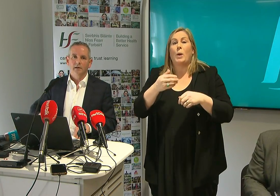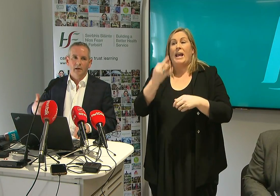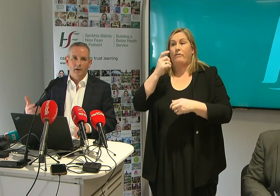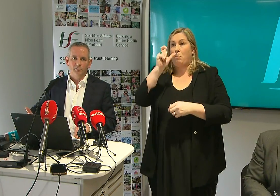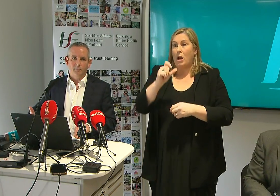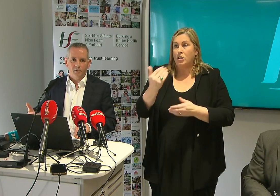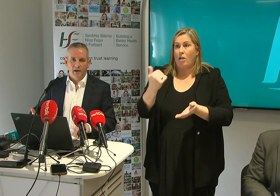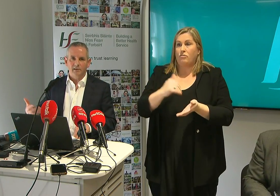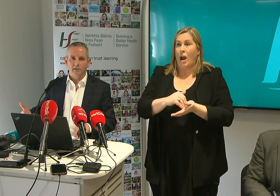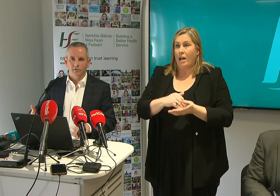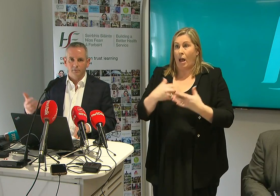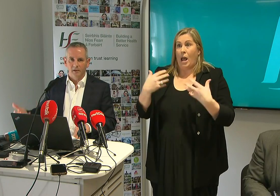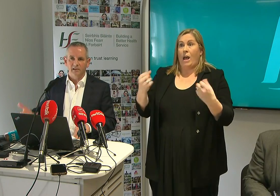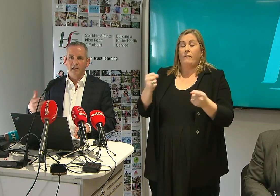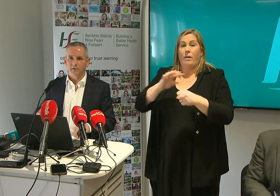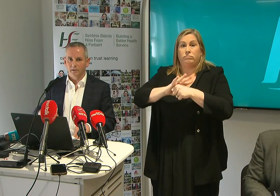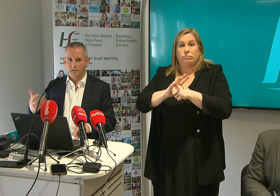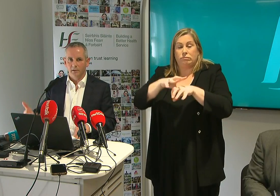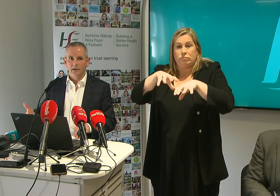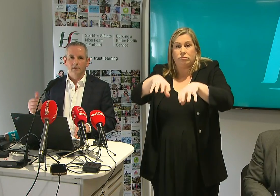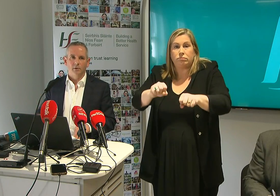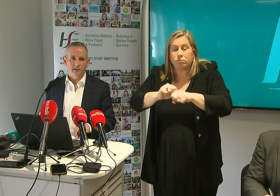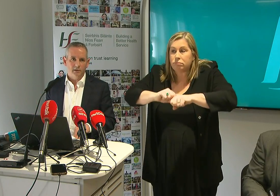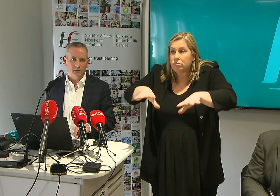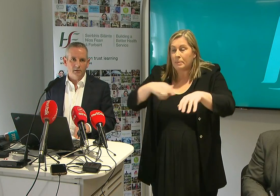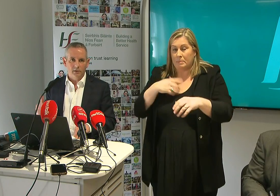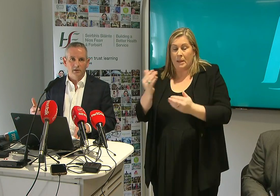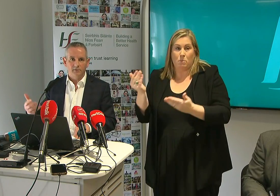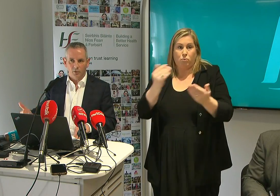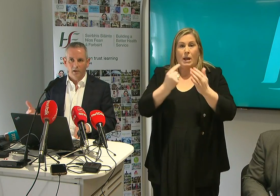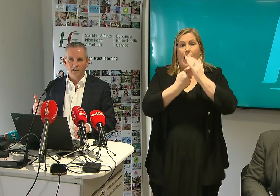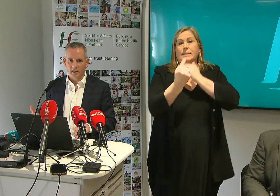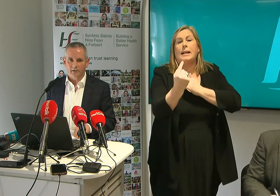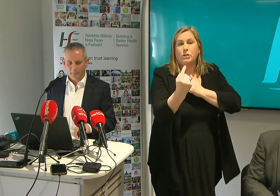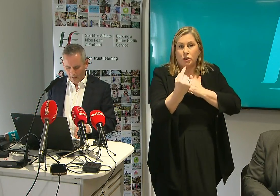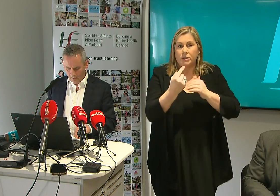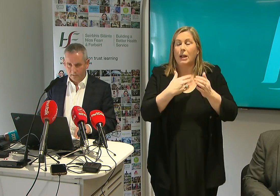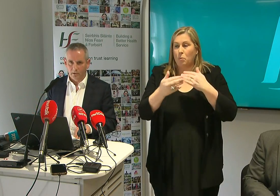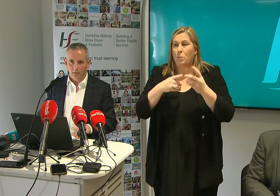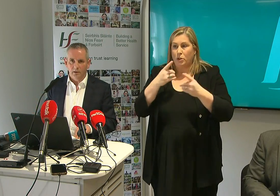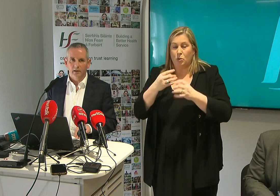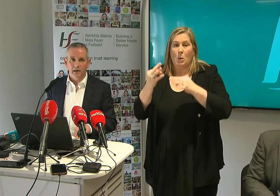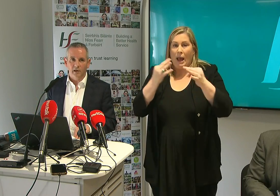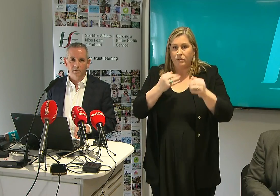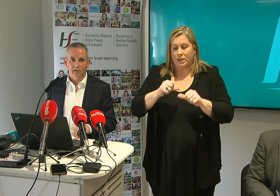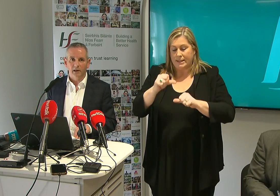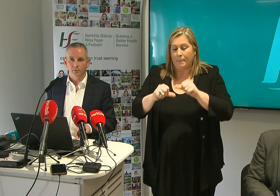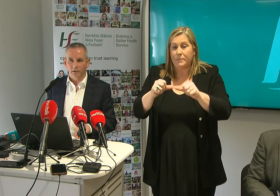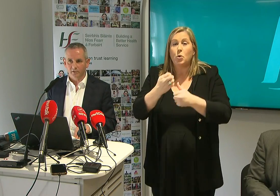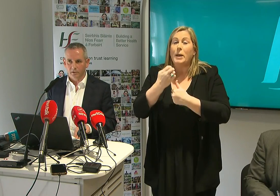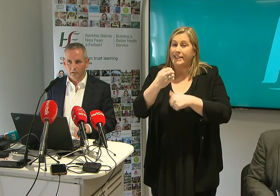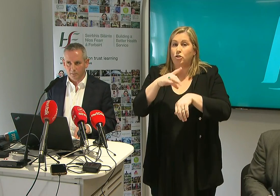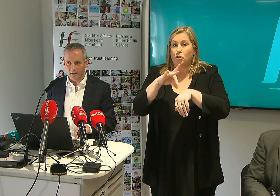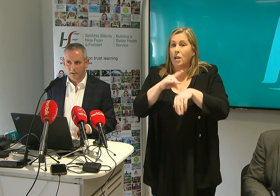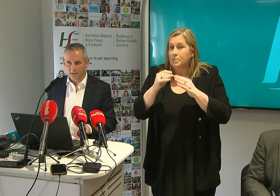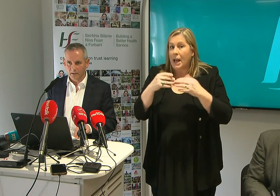presented, it progresses through from isolation unit to ICU unit if required, etc. And so each hospital has